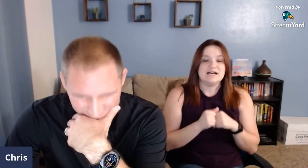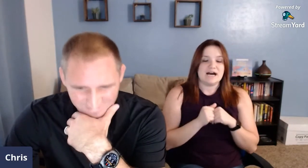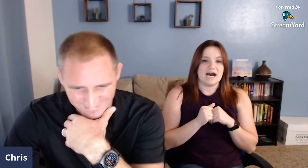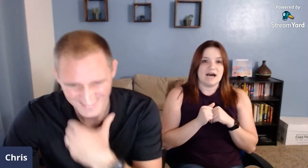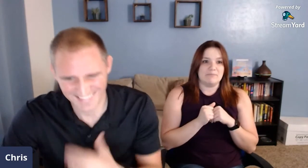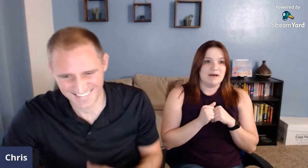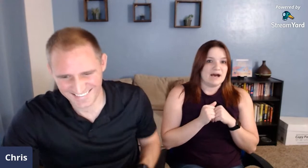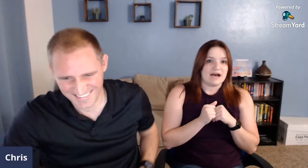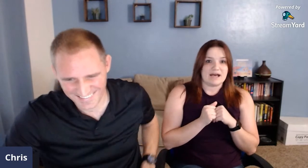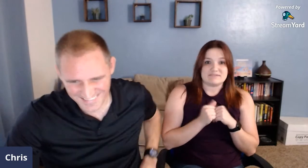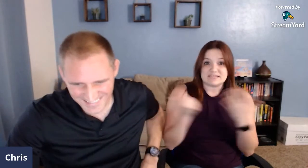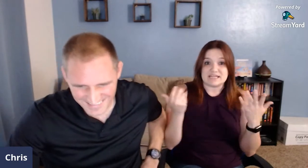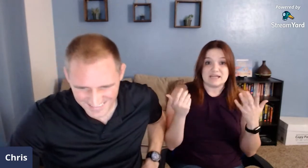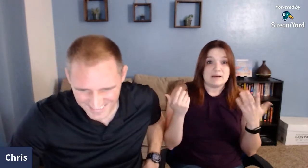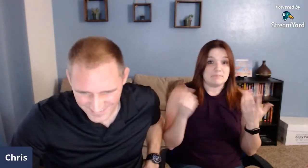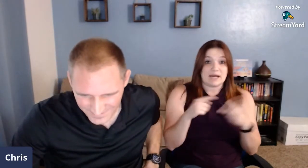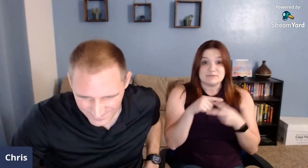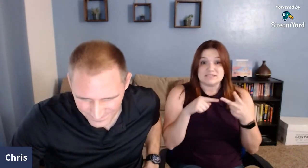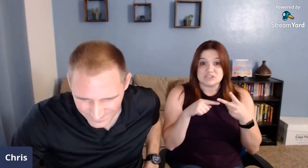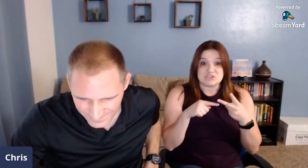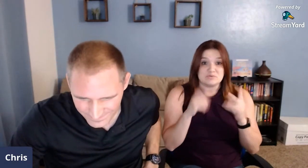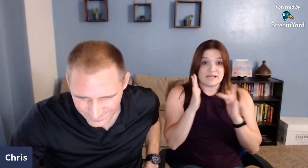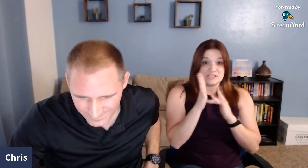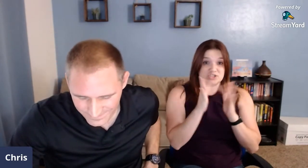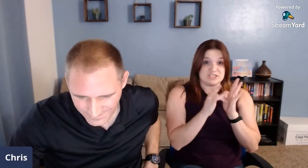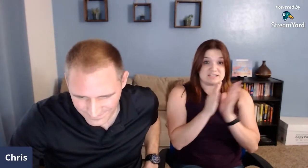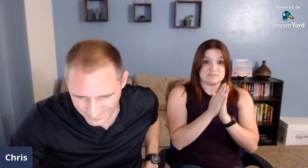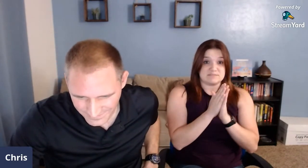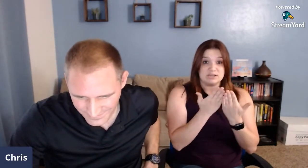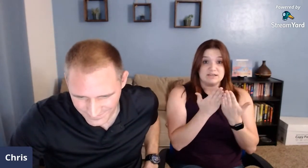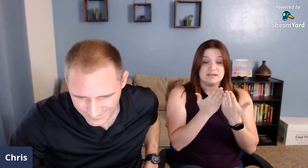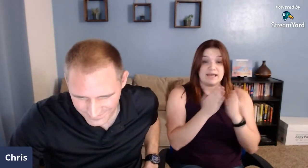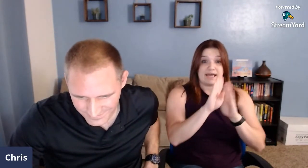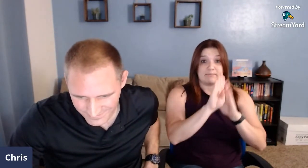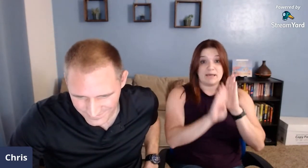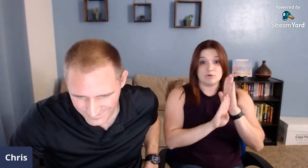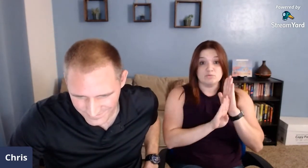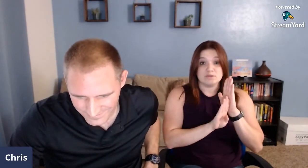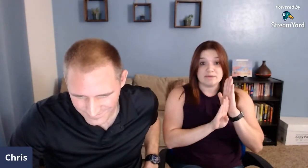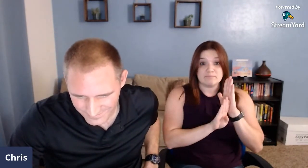universal. I've seen Bible done two ways: Jesus book